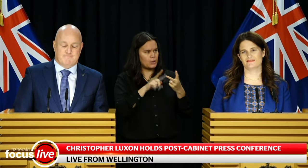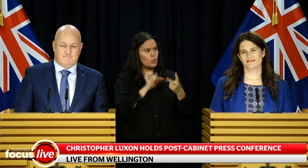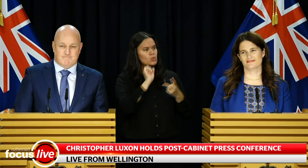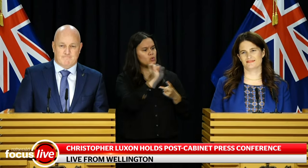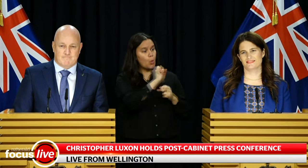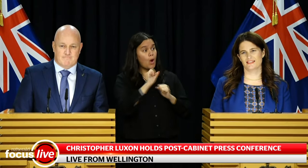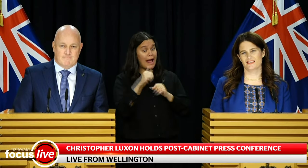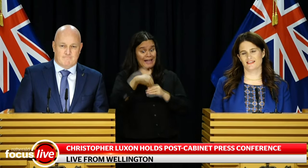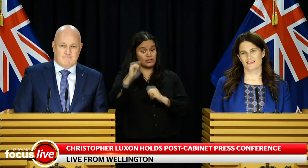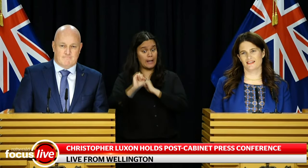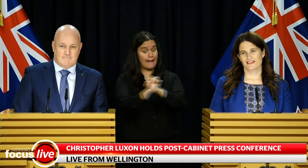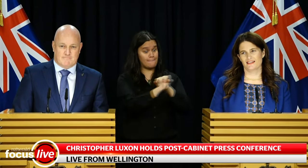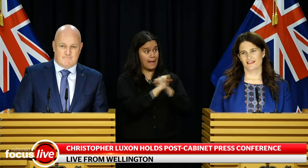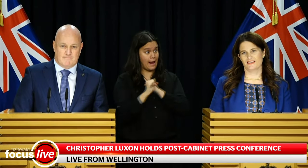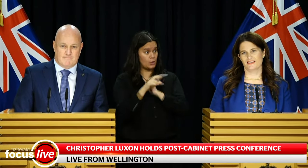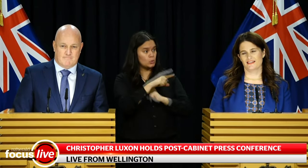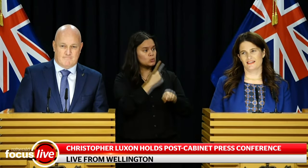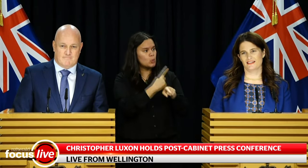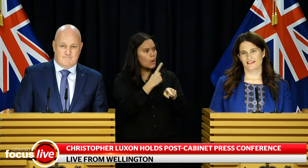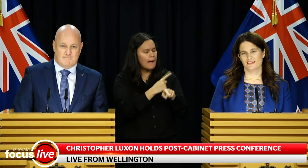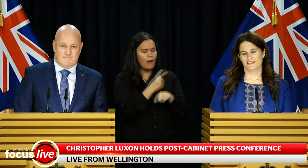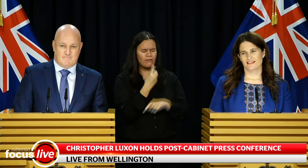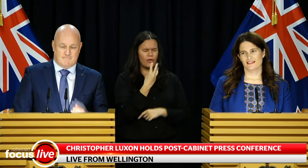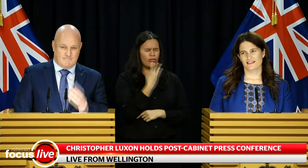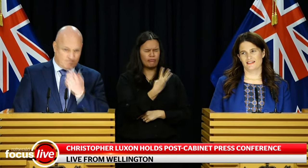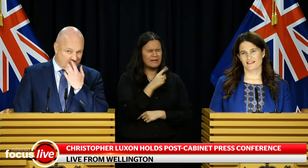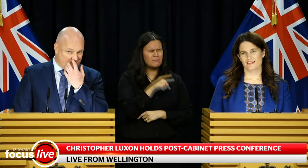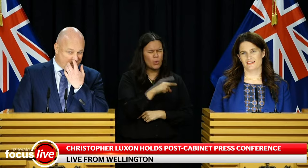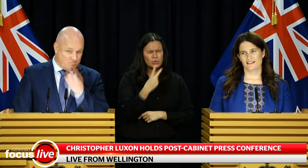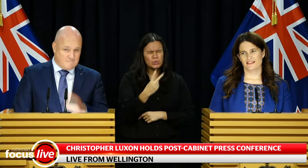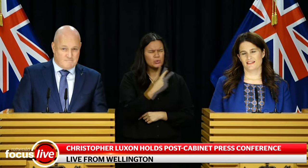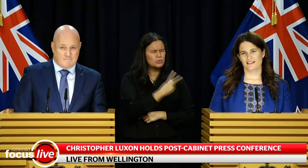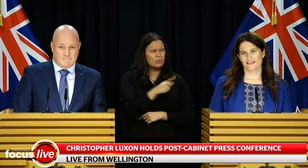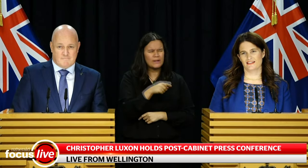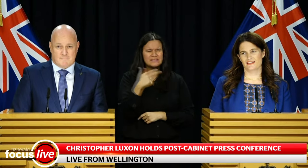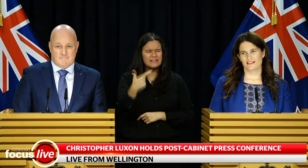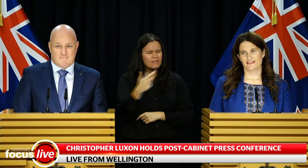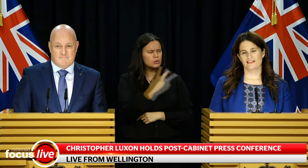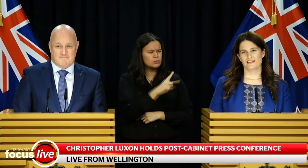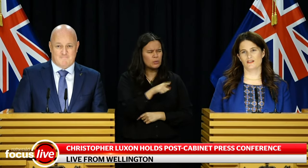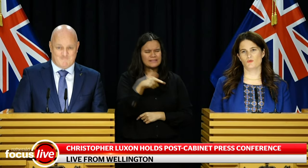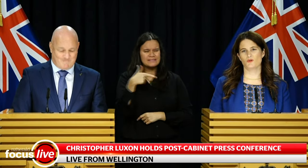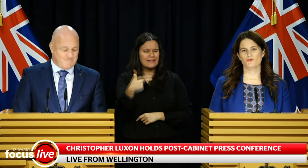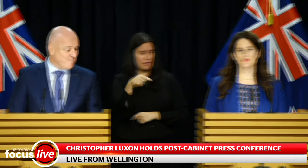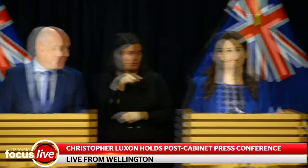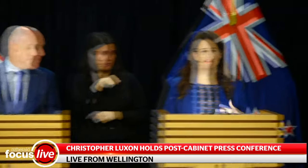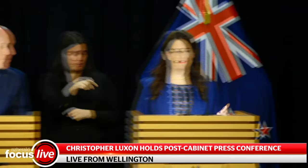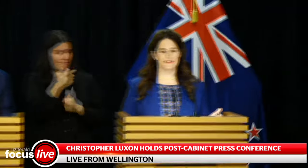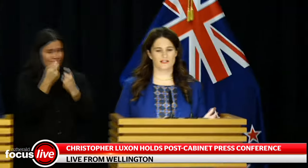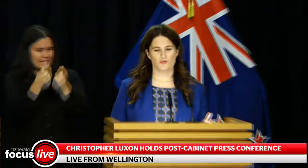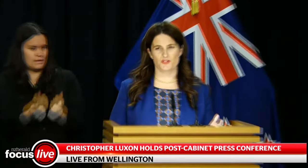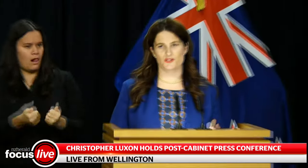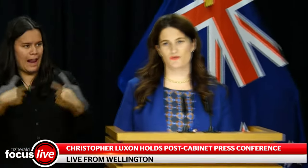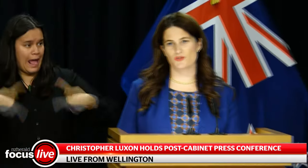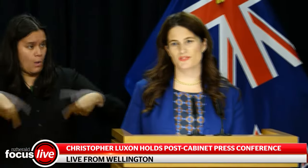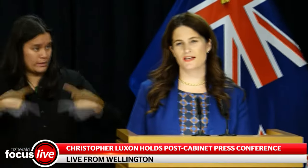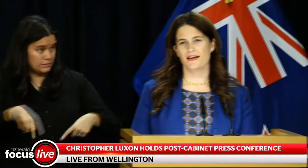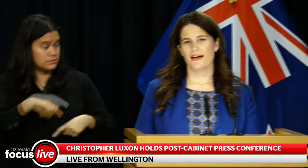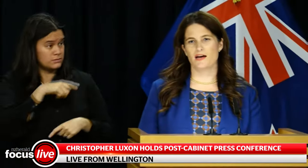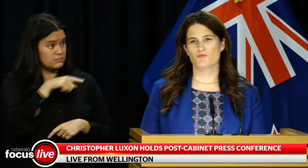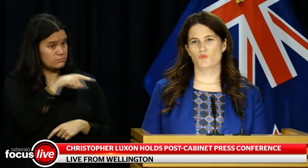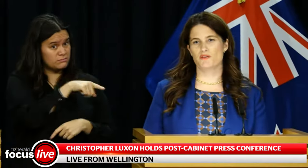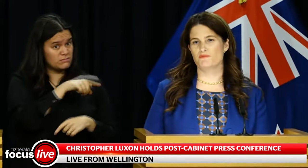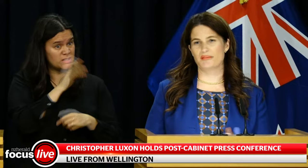pre-campaign, is it still, what is it, 3.2, 2.8, 2.7, and 2.7 respectively? Well, taking the second question